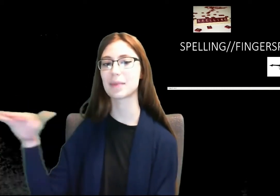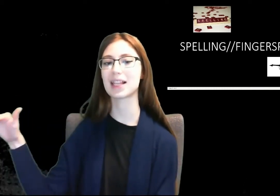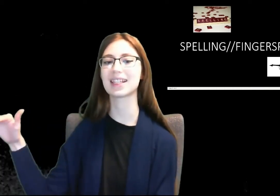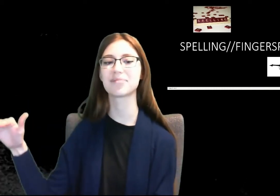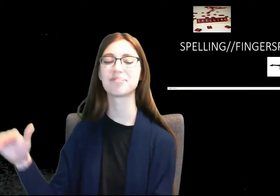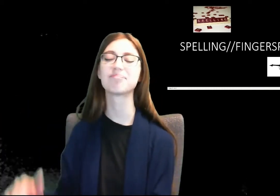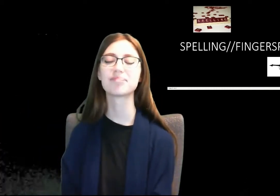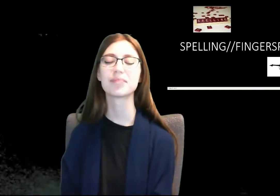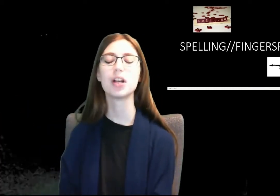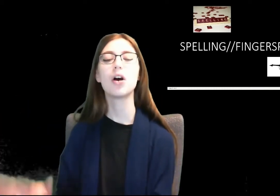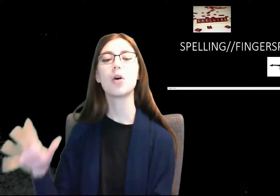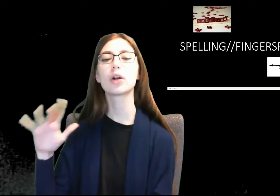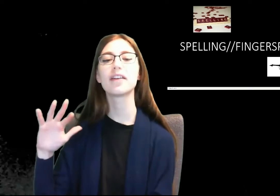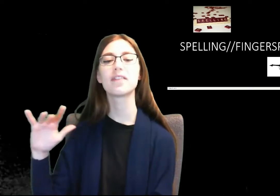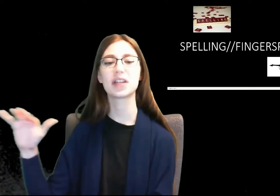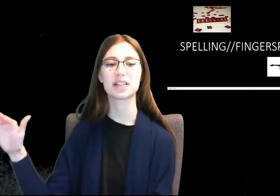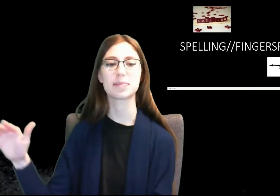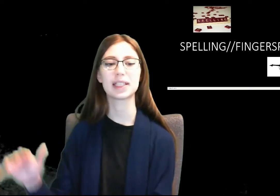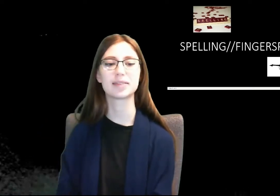Spelling. Or finger spelling.